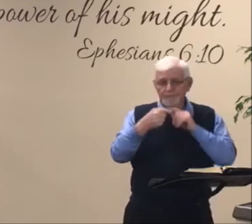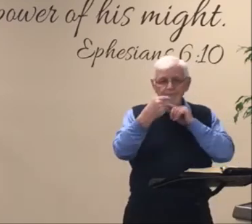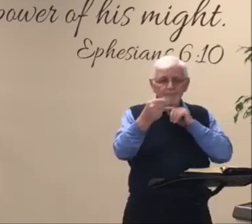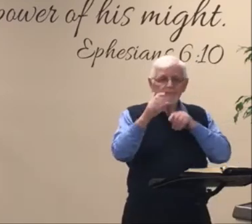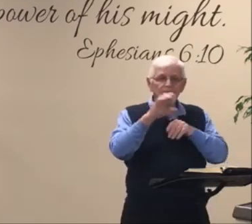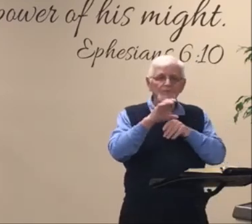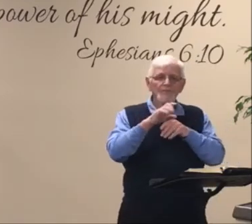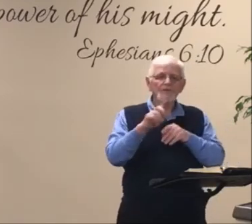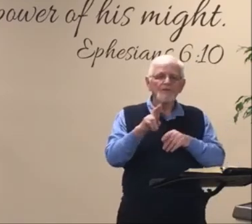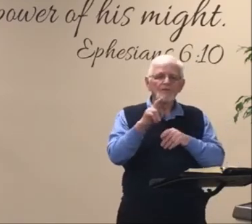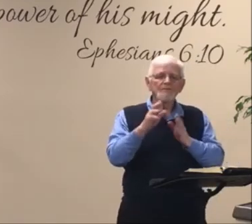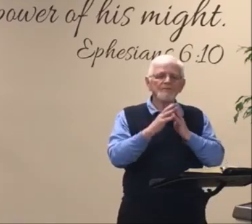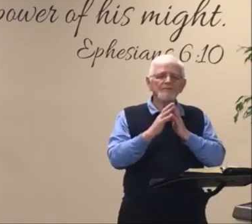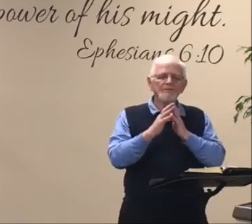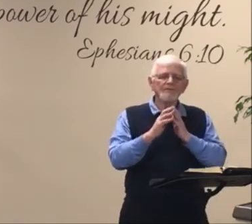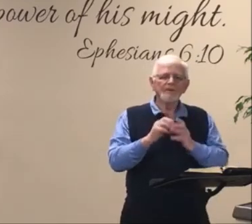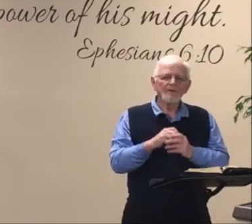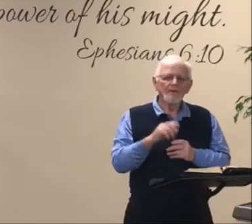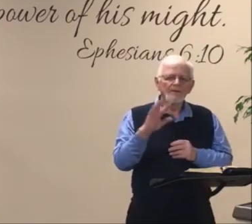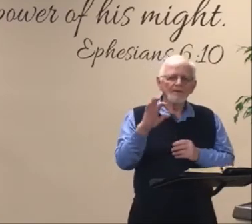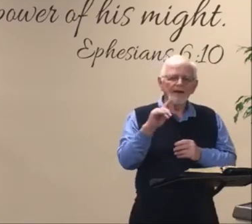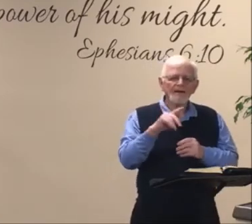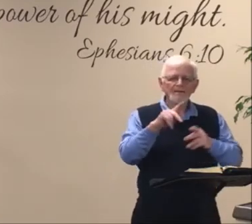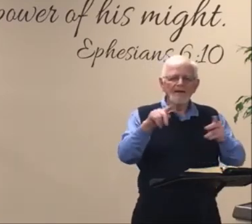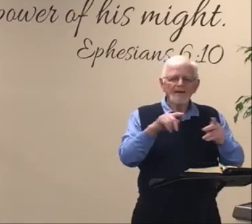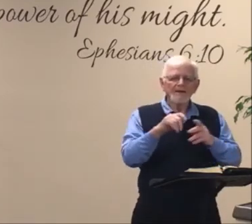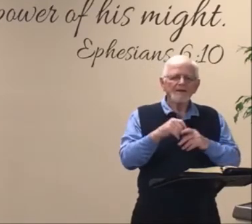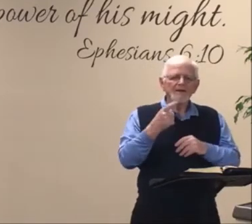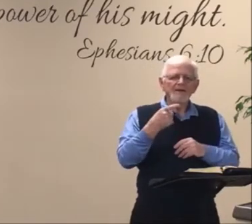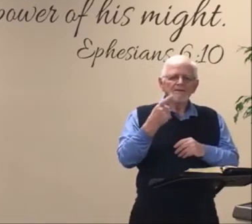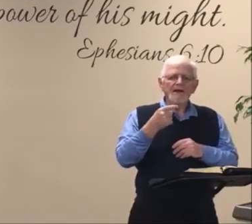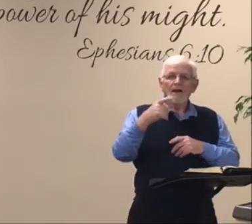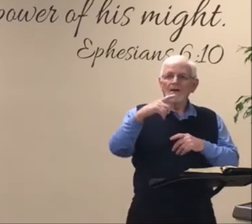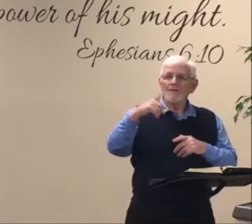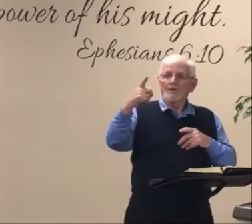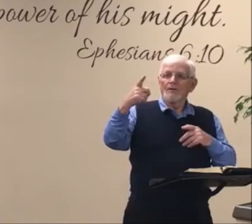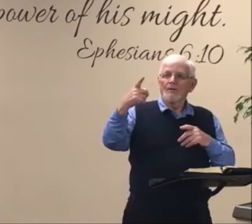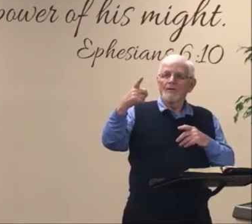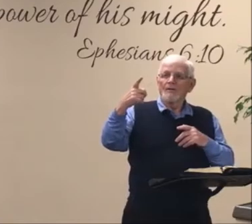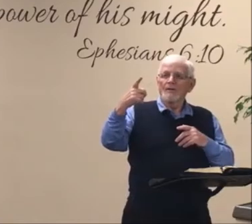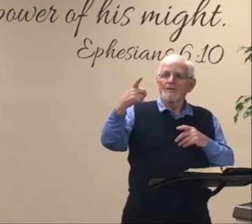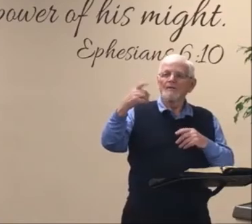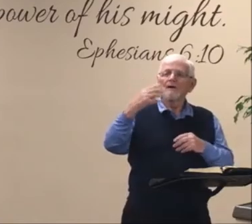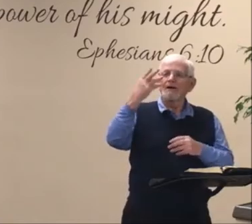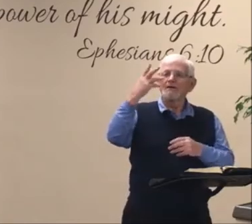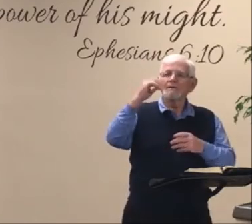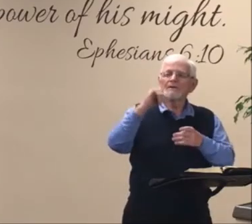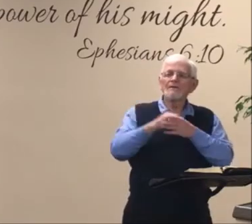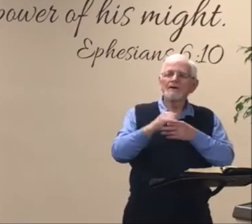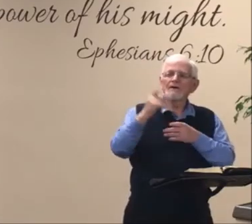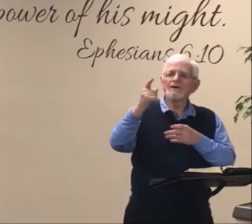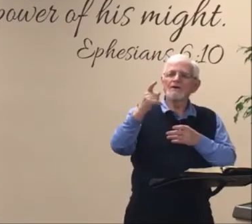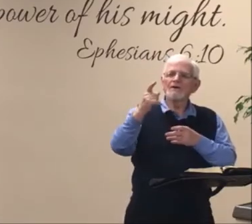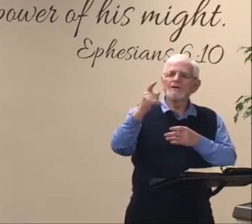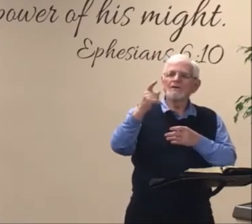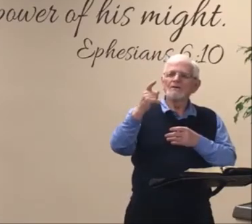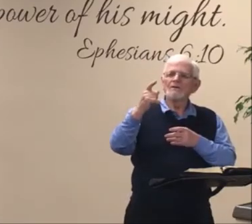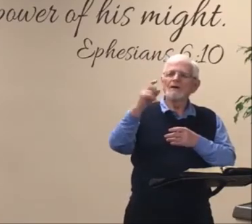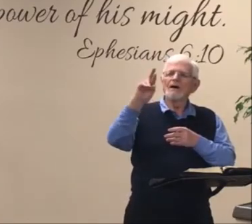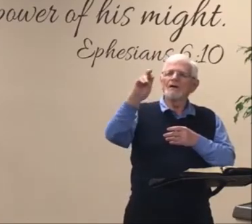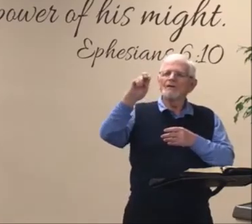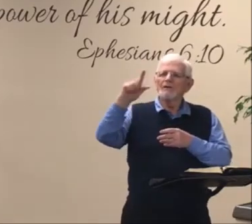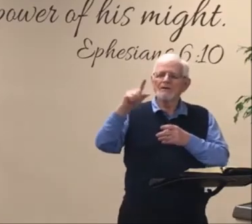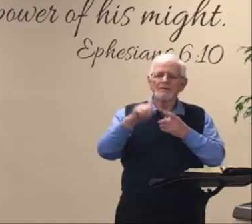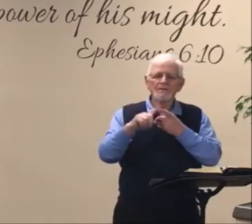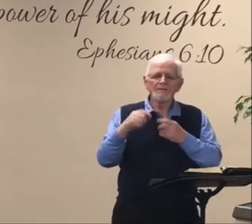where I used to pray. I like to go back to those places and say, Lord, I know that you are real to me right here and something